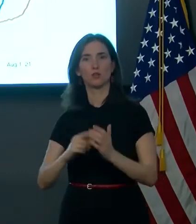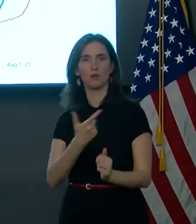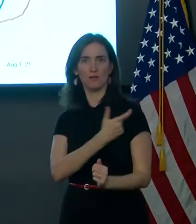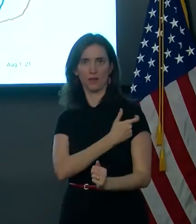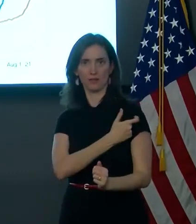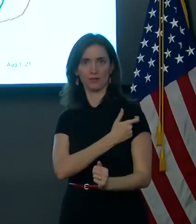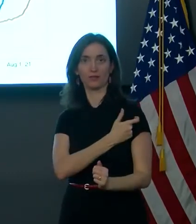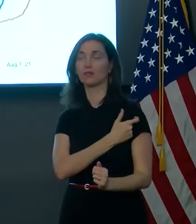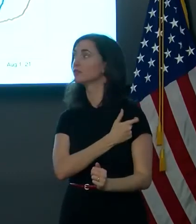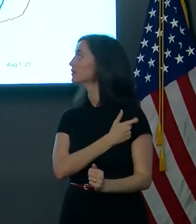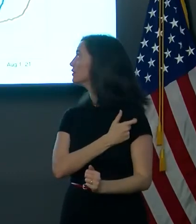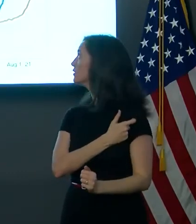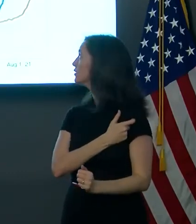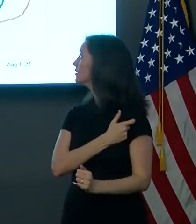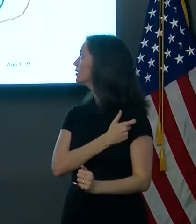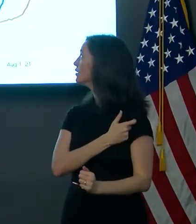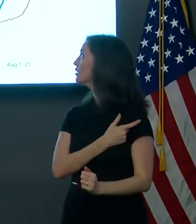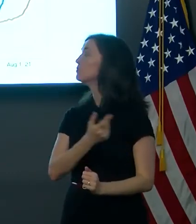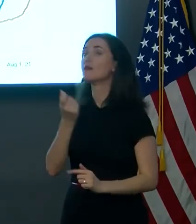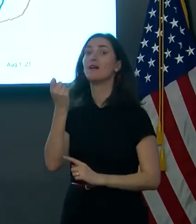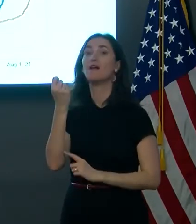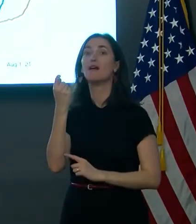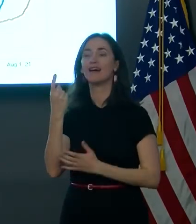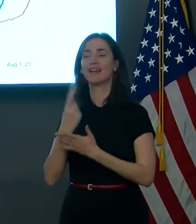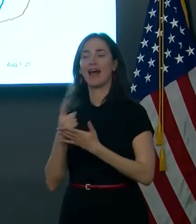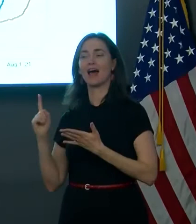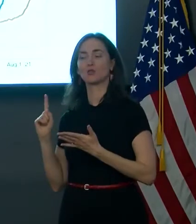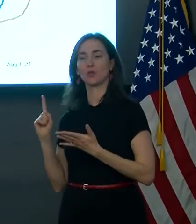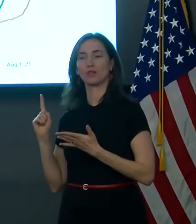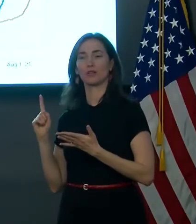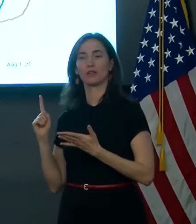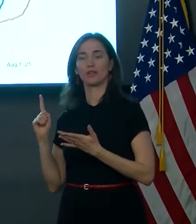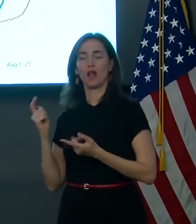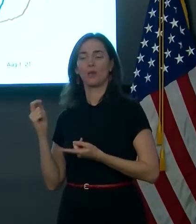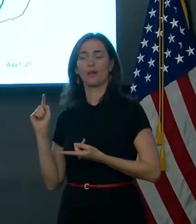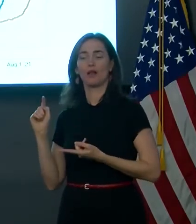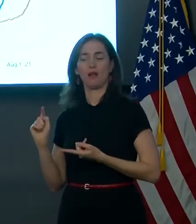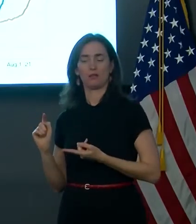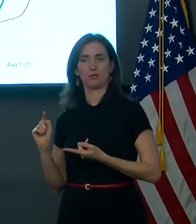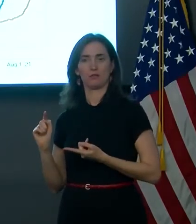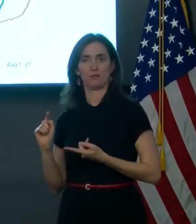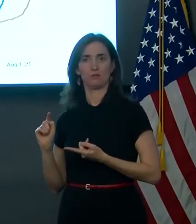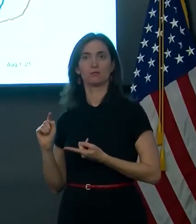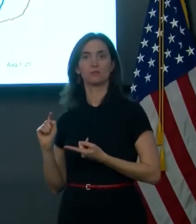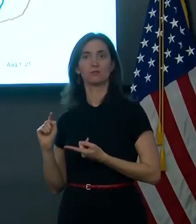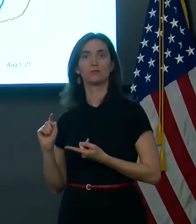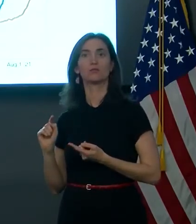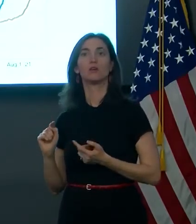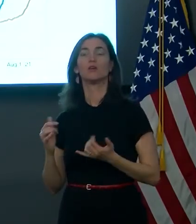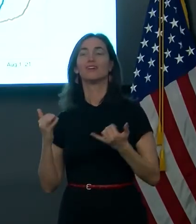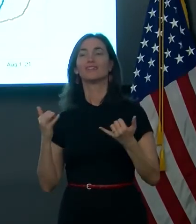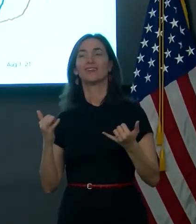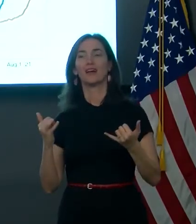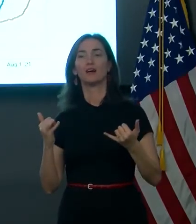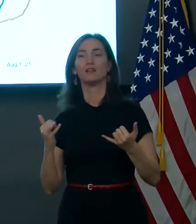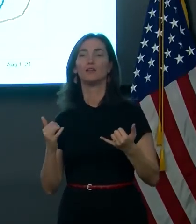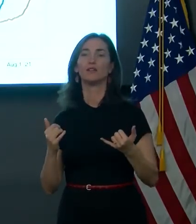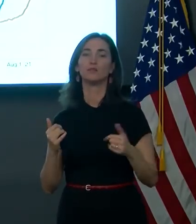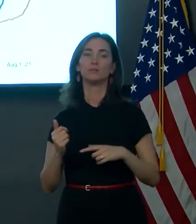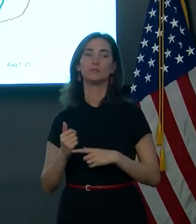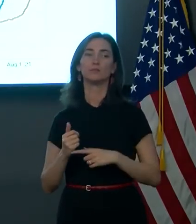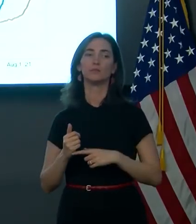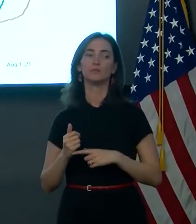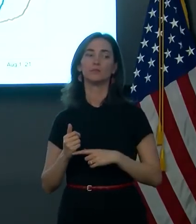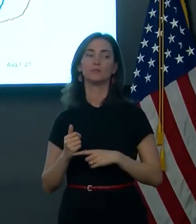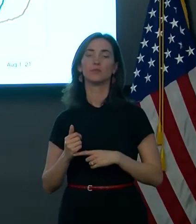have seen a little bit of a dip in this past week from where we were before. We're now at between 10 and